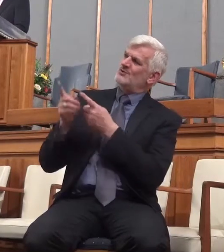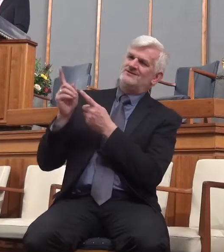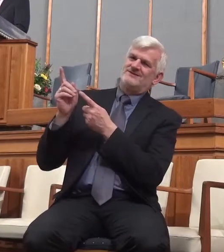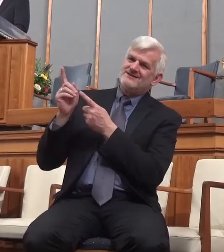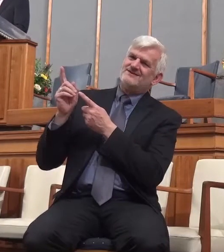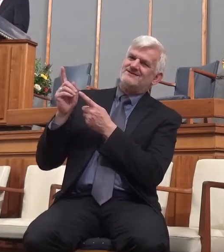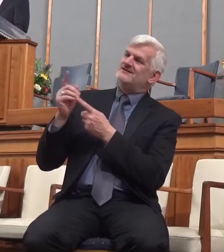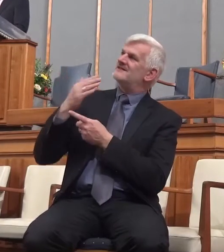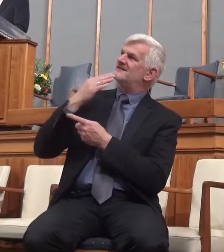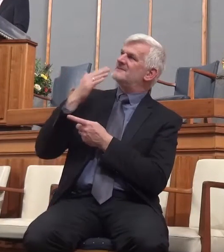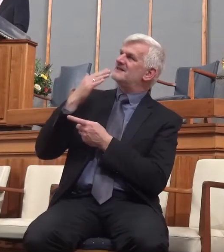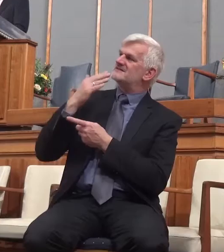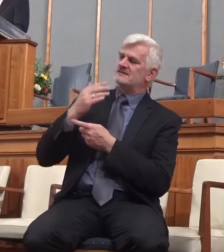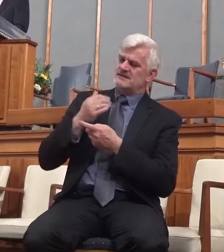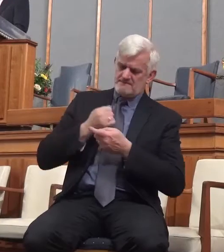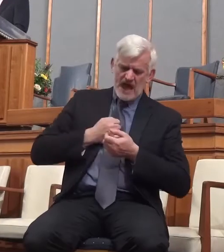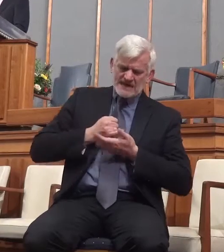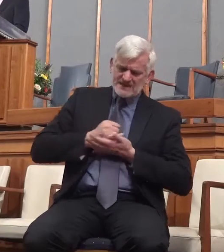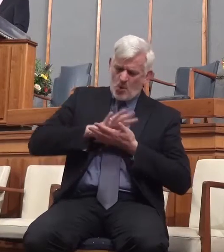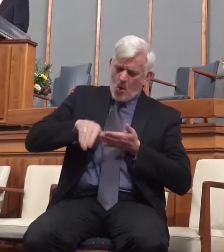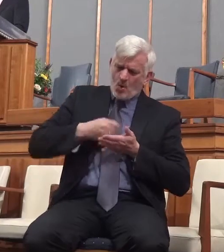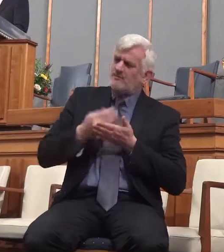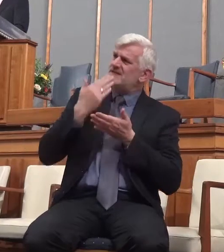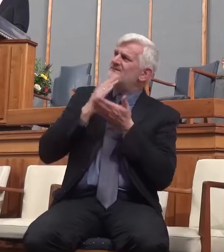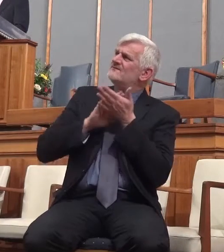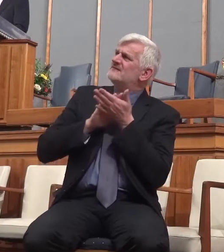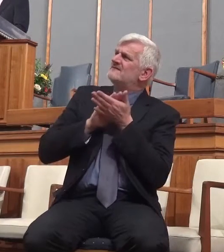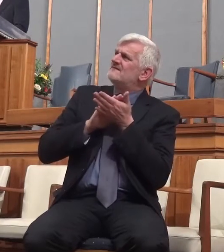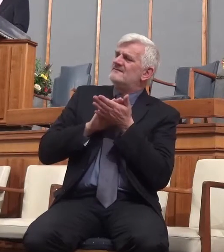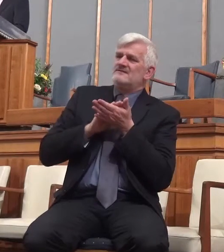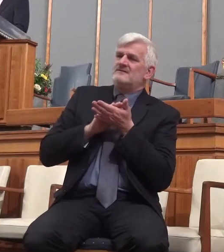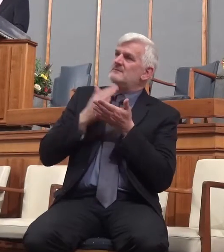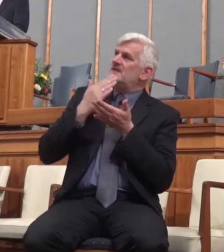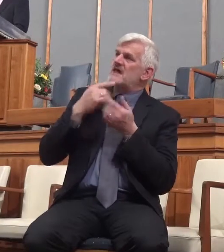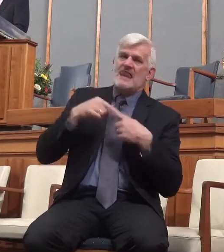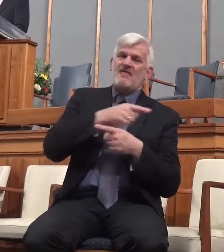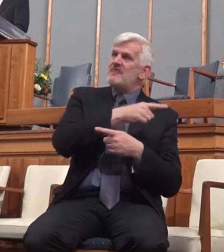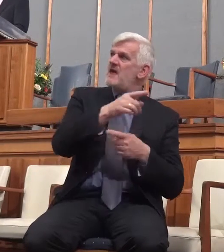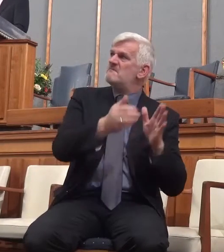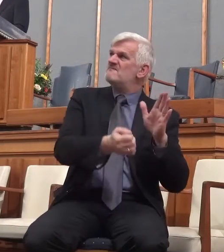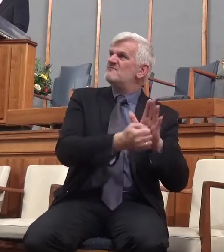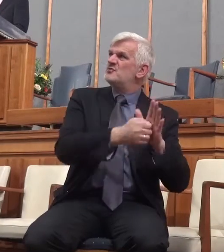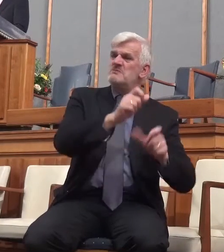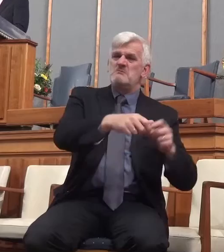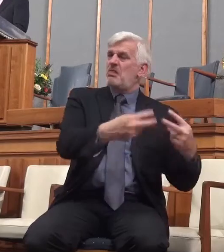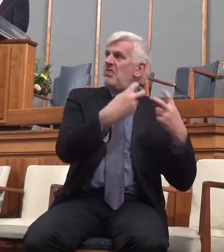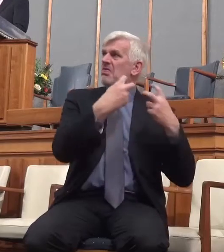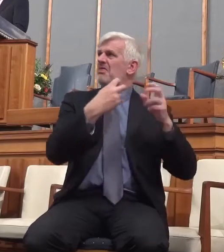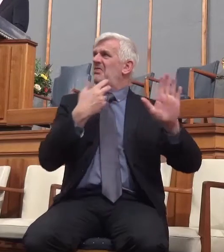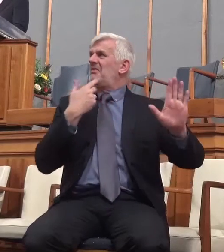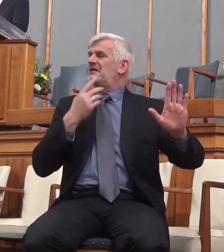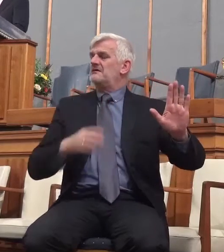Deliver me from all my transgressions. Make me not the reproach of the foolish. I was